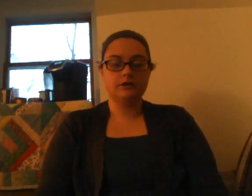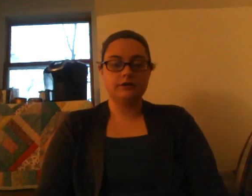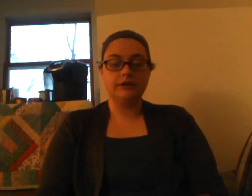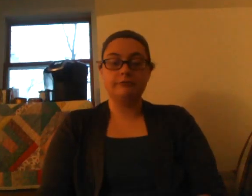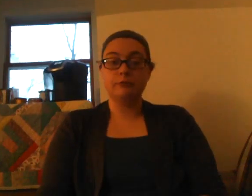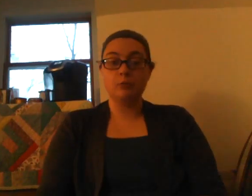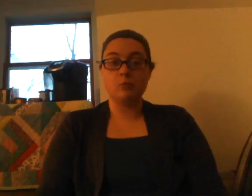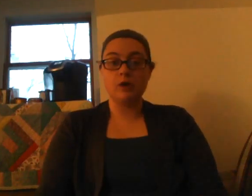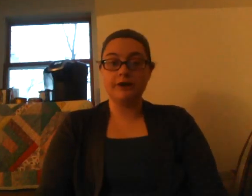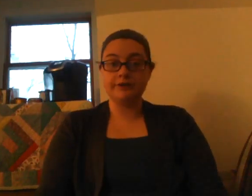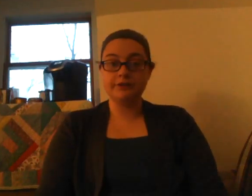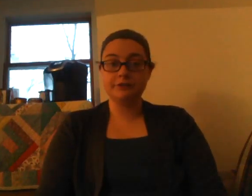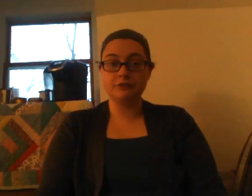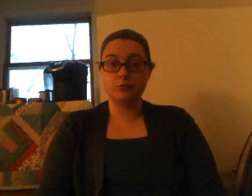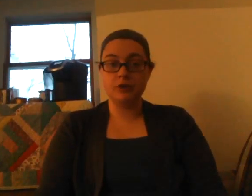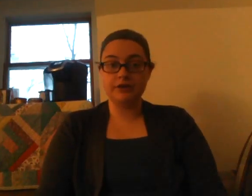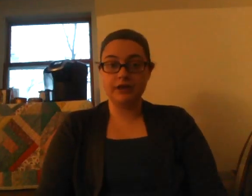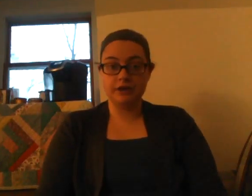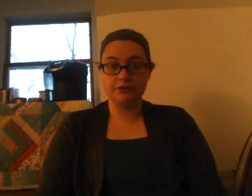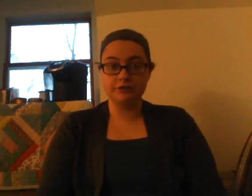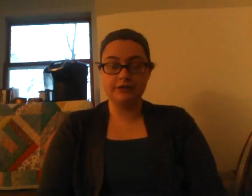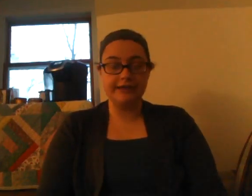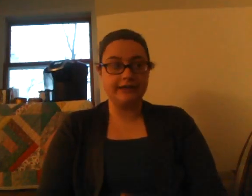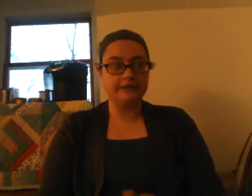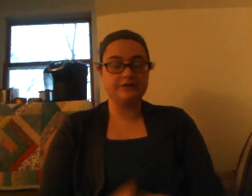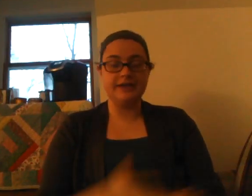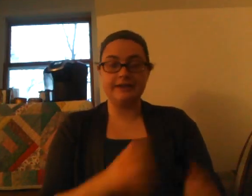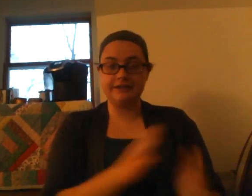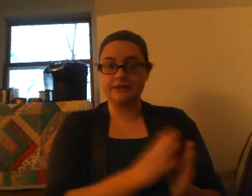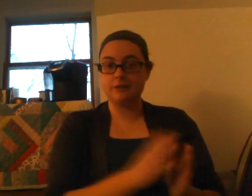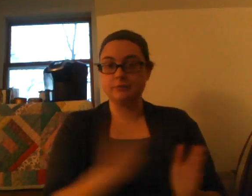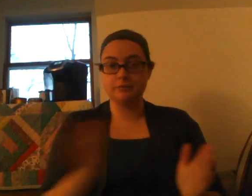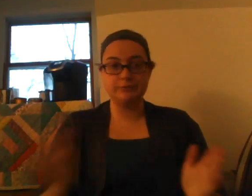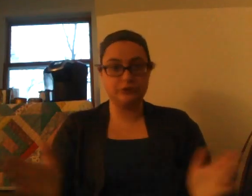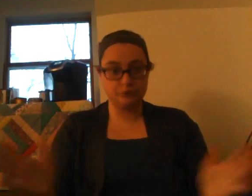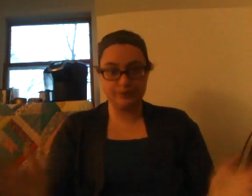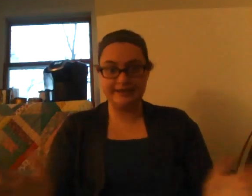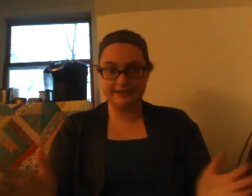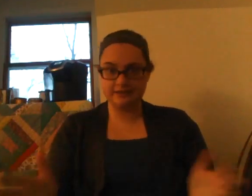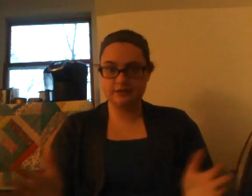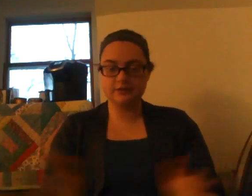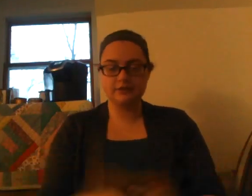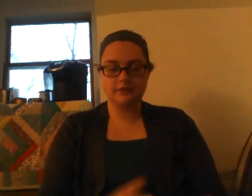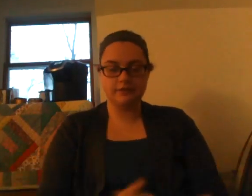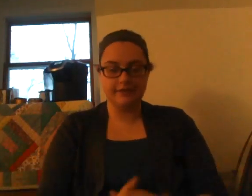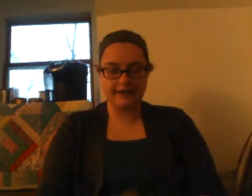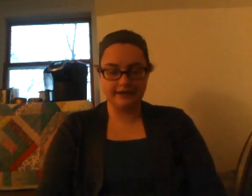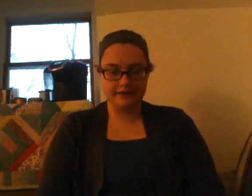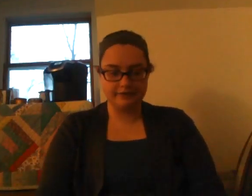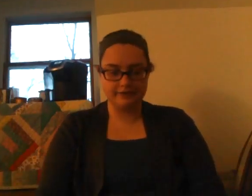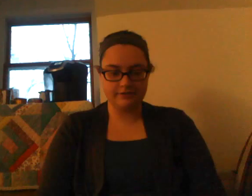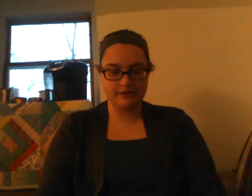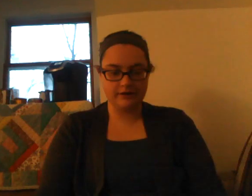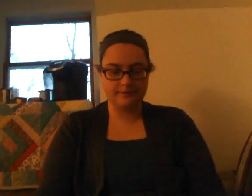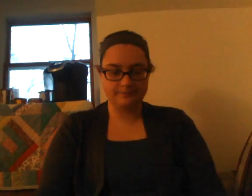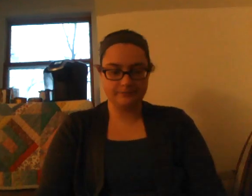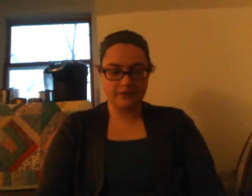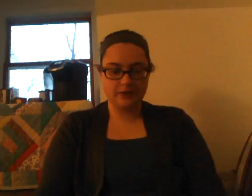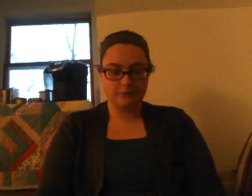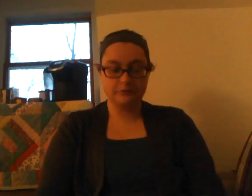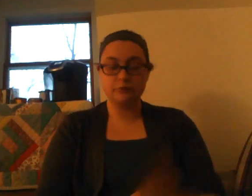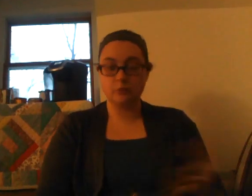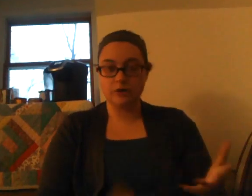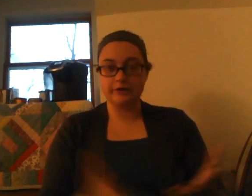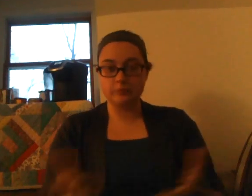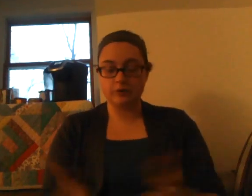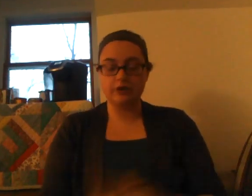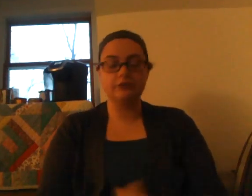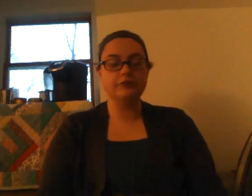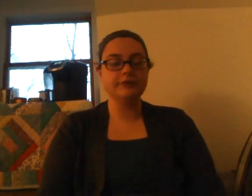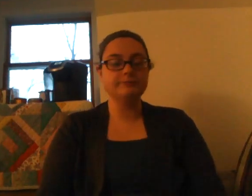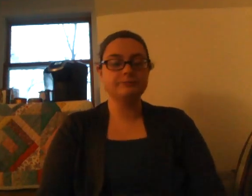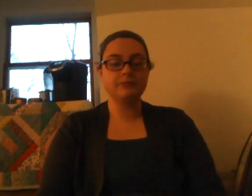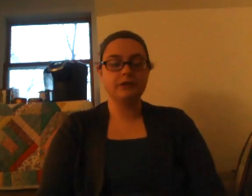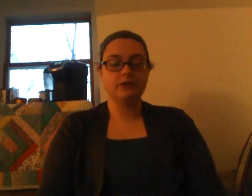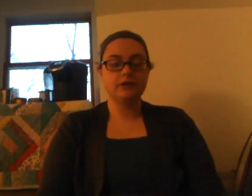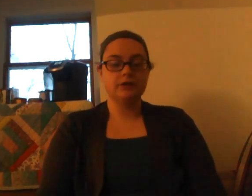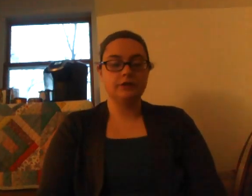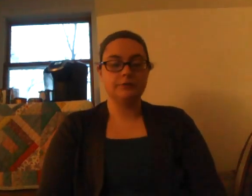Now for 1 through 100, again, it's any number between that and the, between 1 and 100. Here we